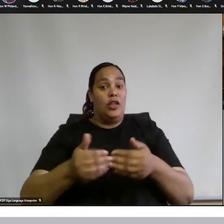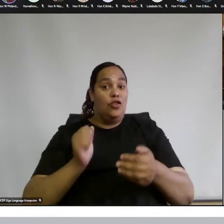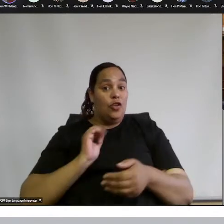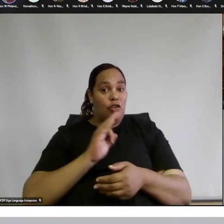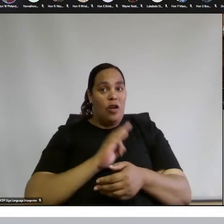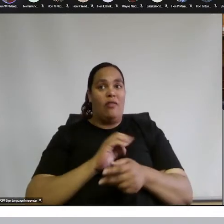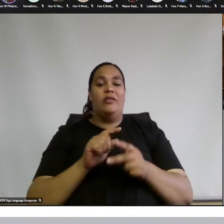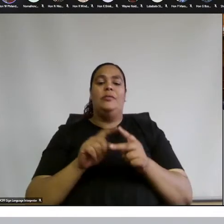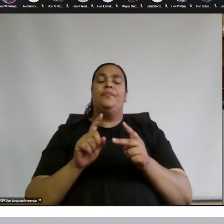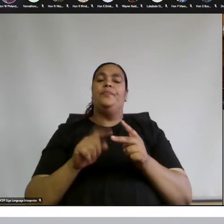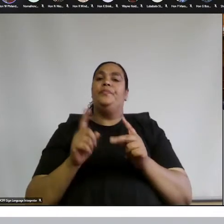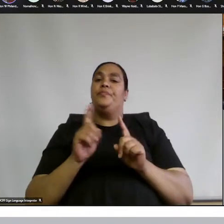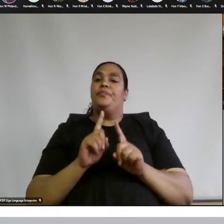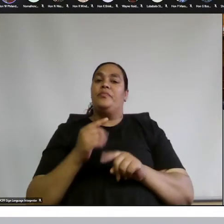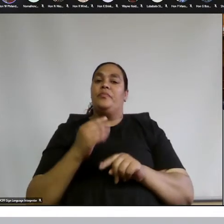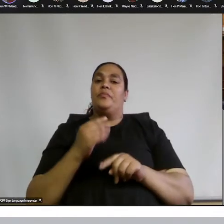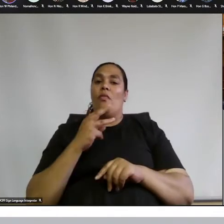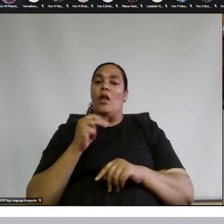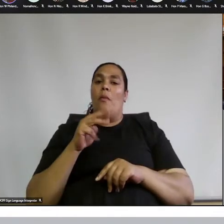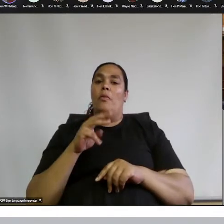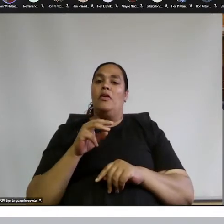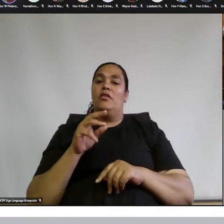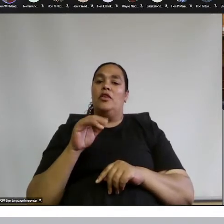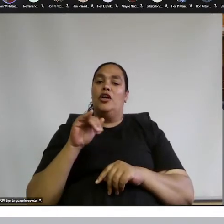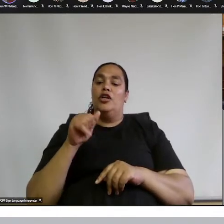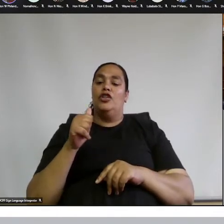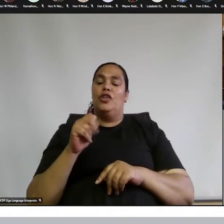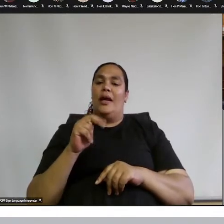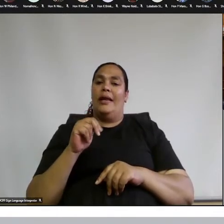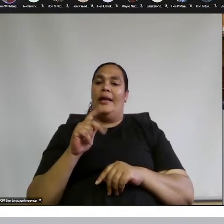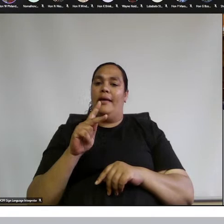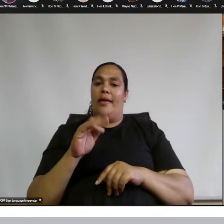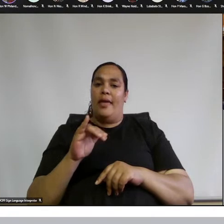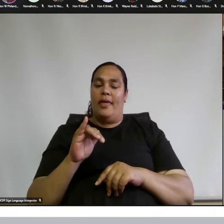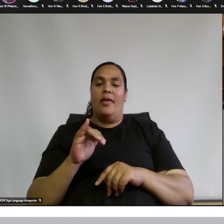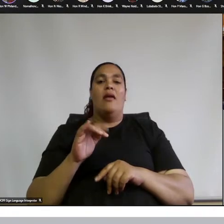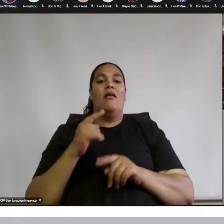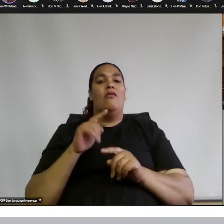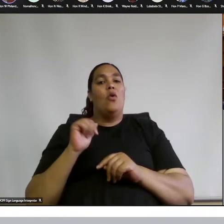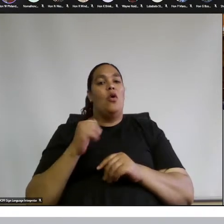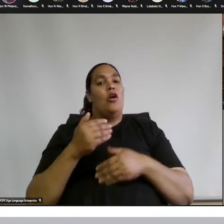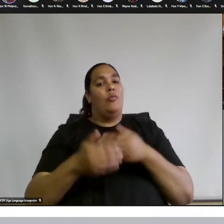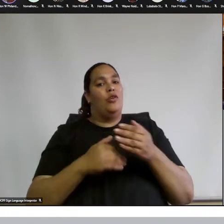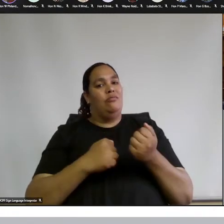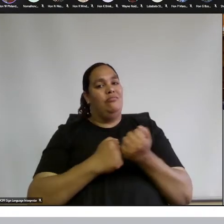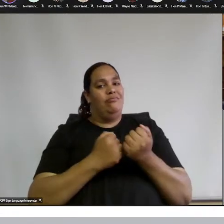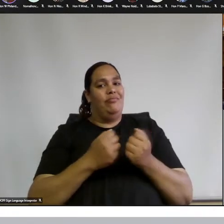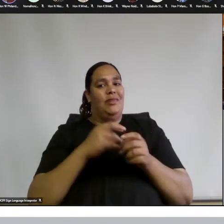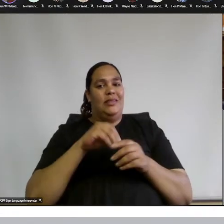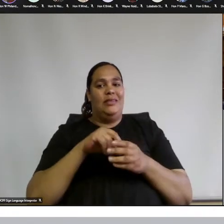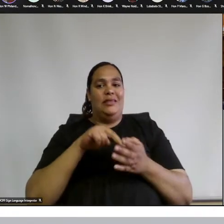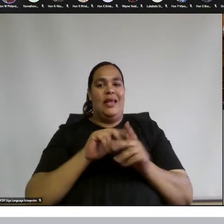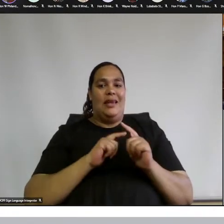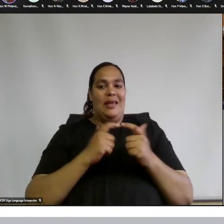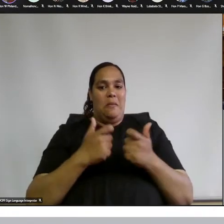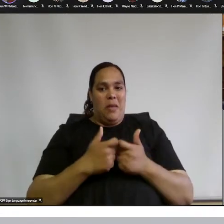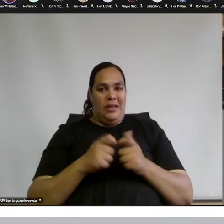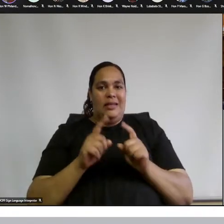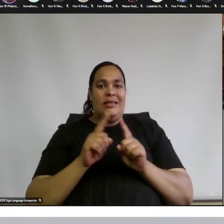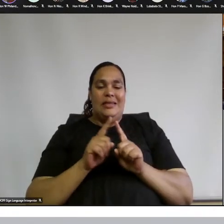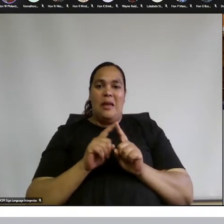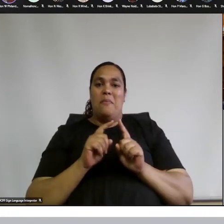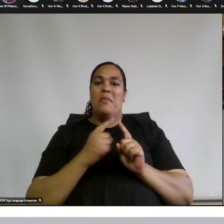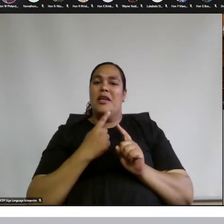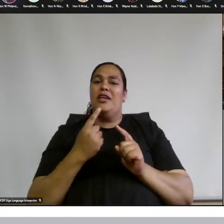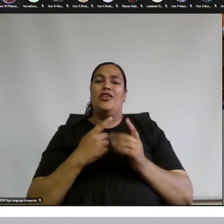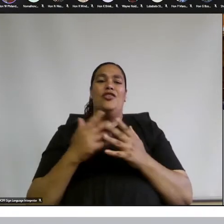staff, especially Ms. Namonde Jamke, for her procedural support to the Standing Committee, and